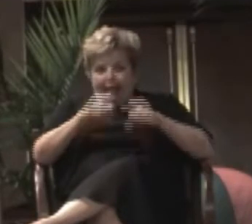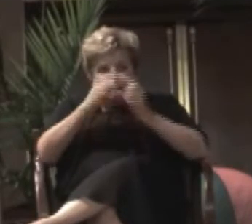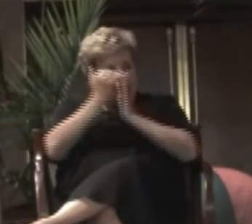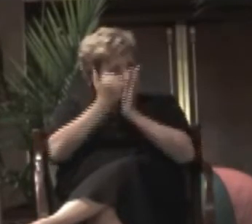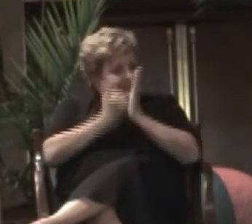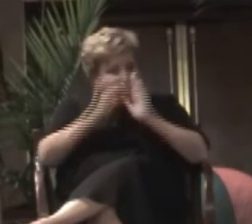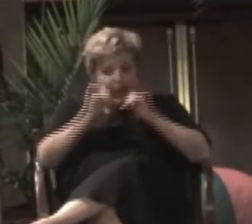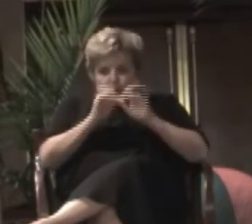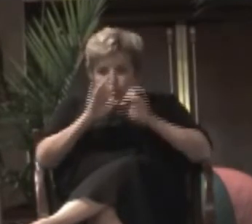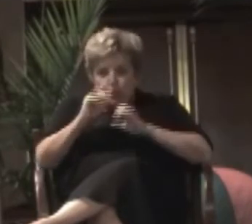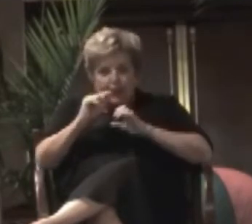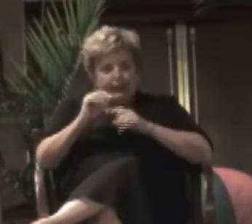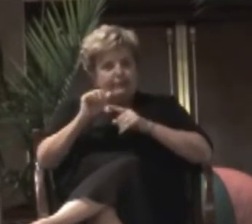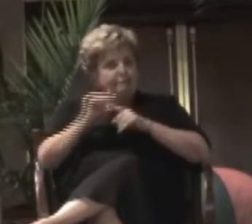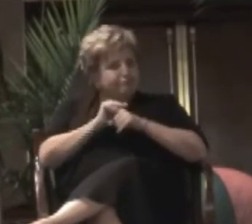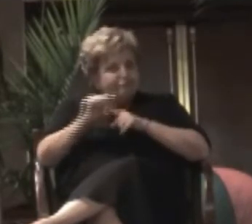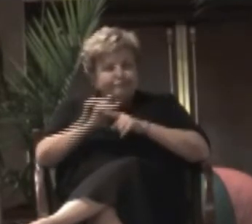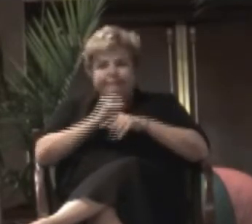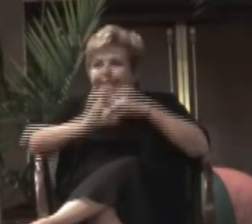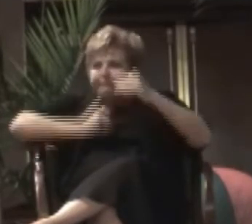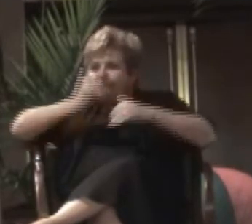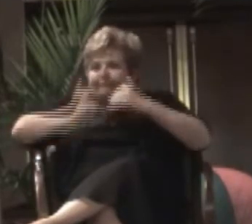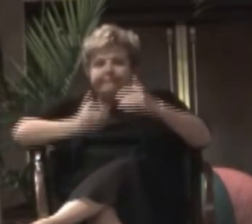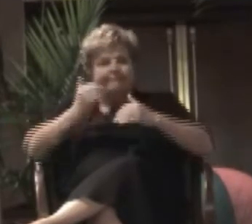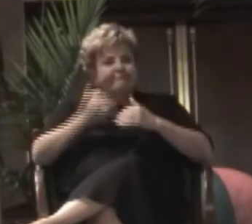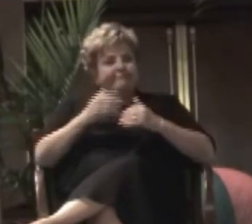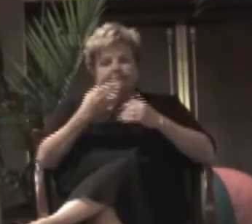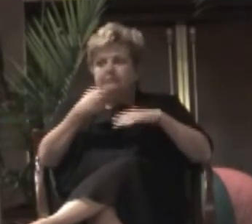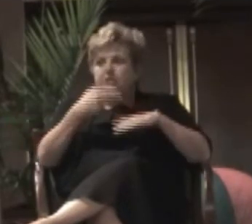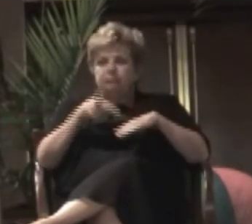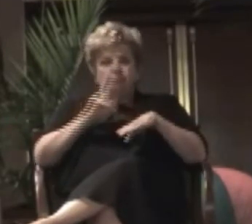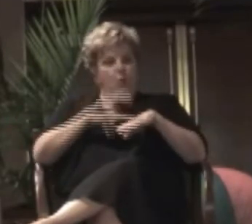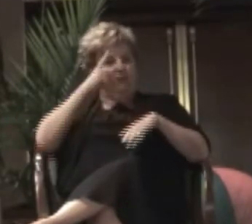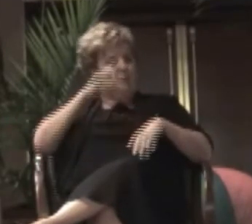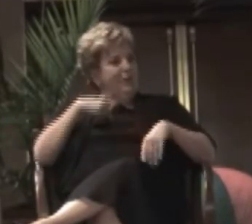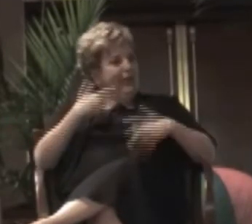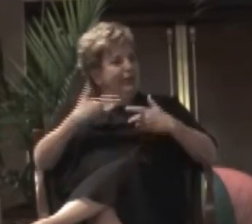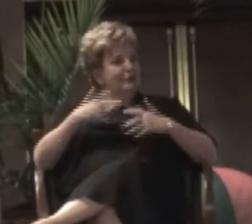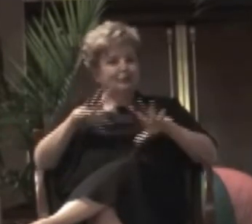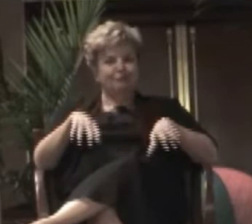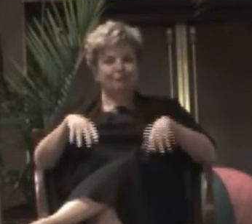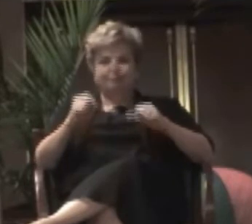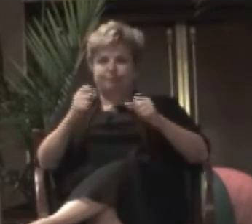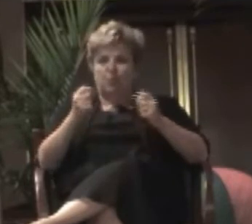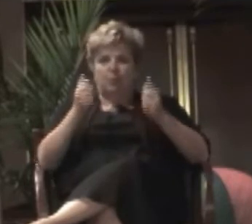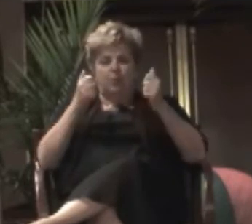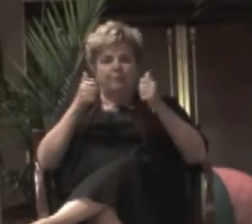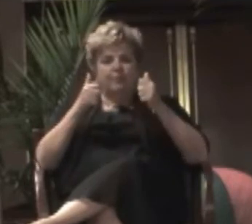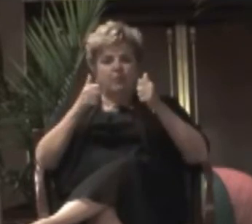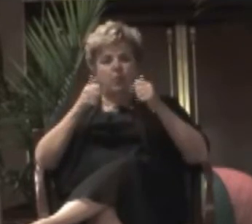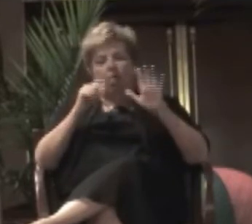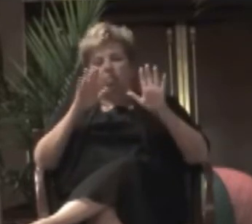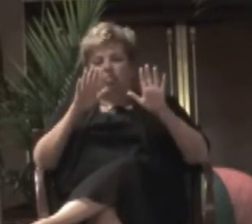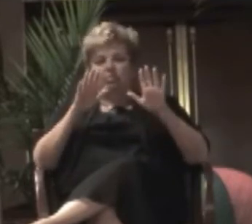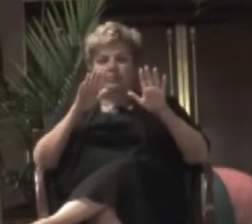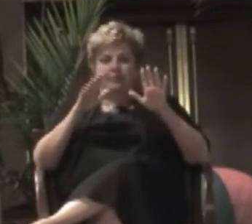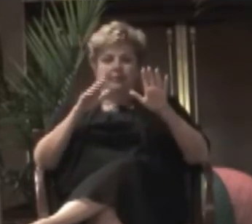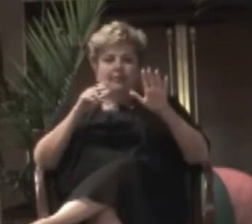And it was just as normal as anything. My drinking wasn't, but this does not look like